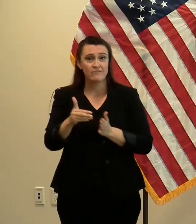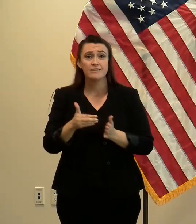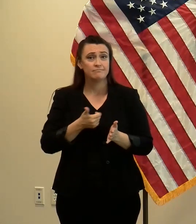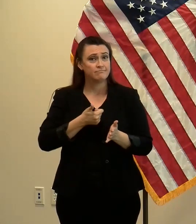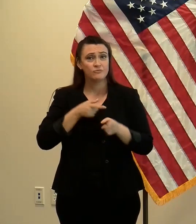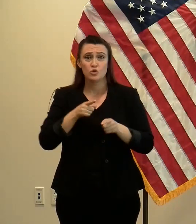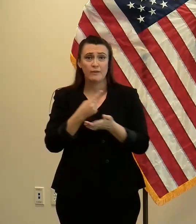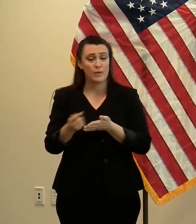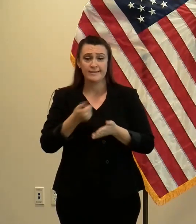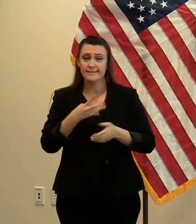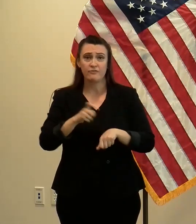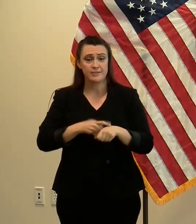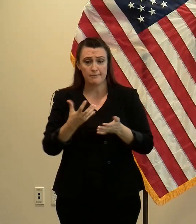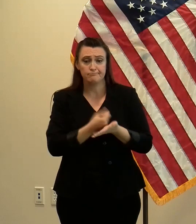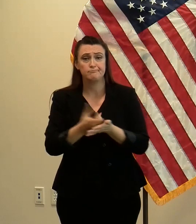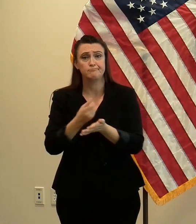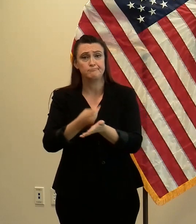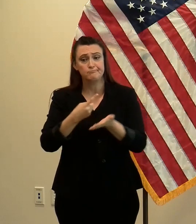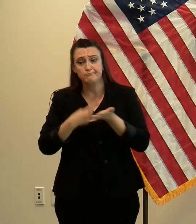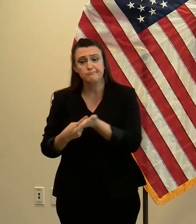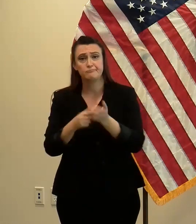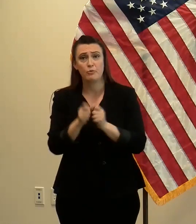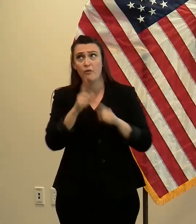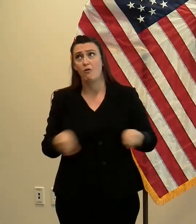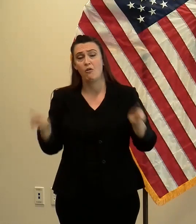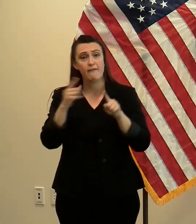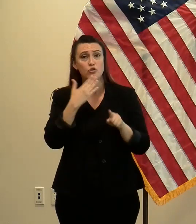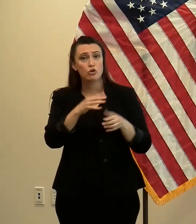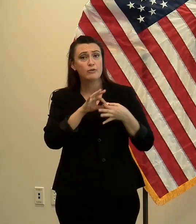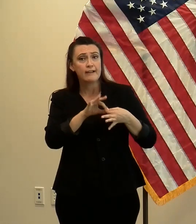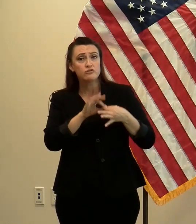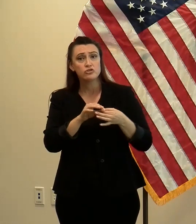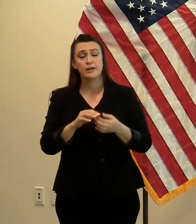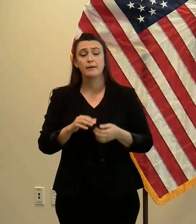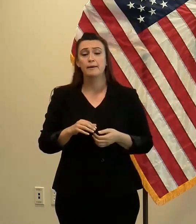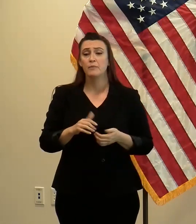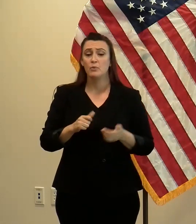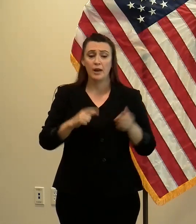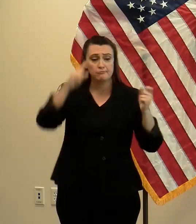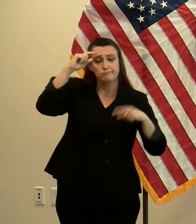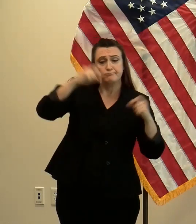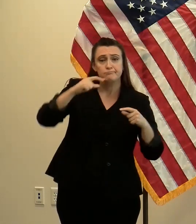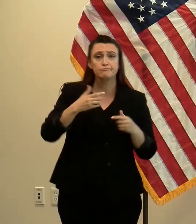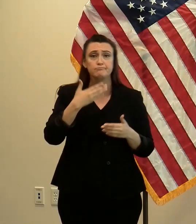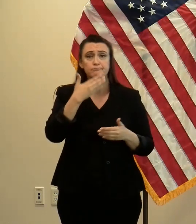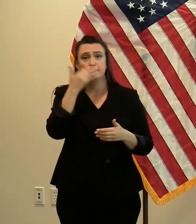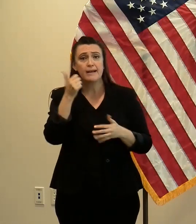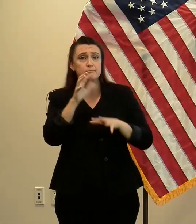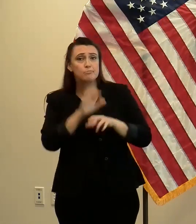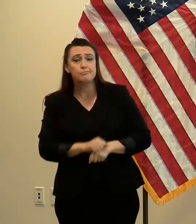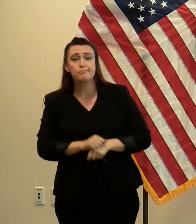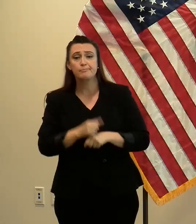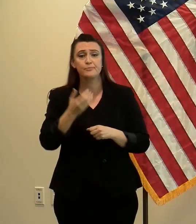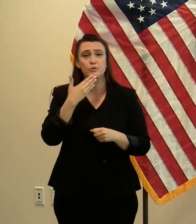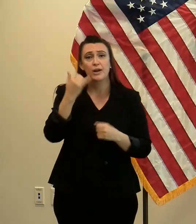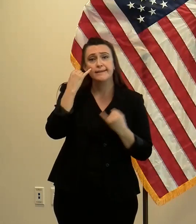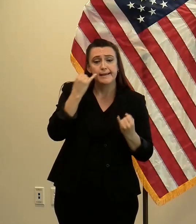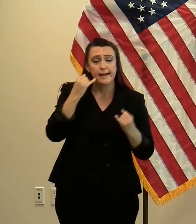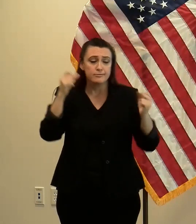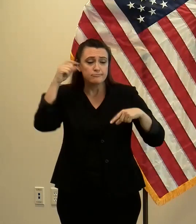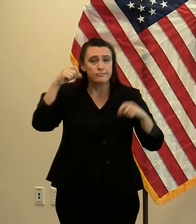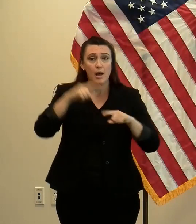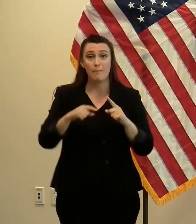and have a good relationship with these governors where we can share best ideas and best practices. But Arizona